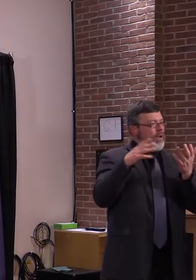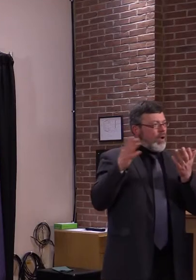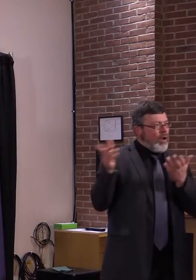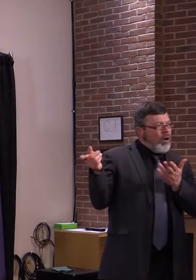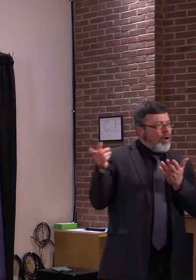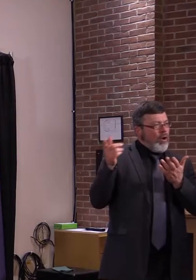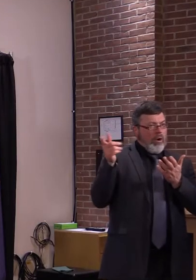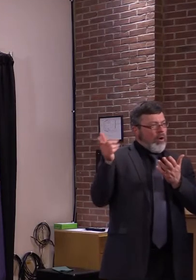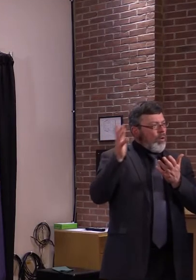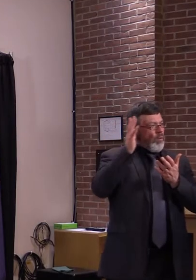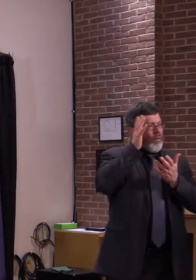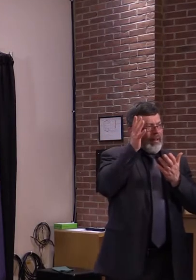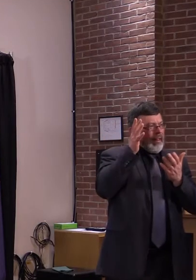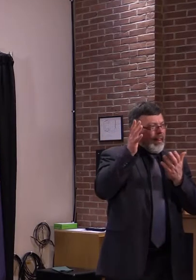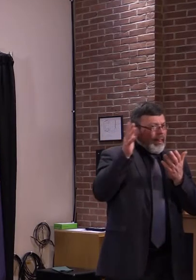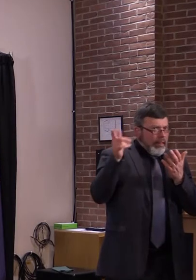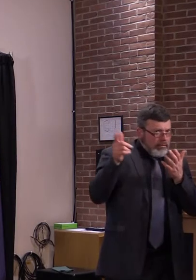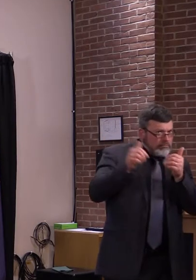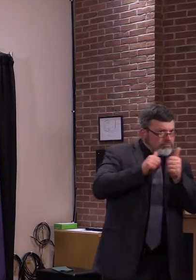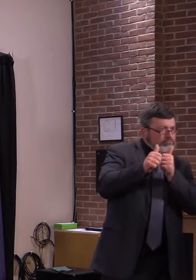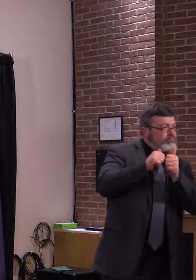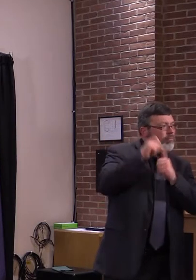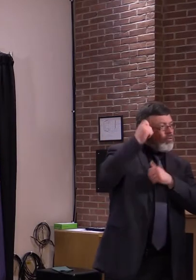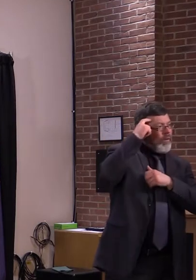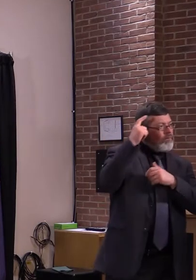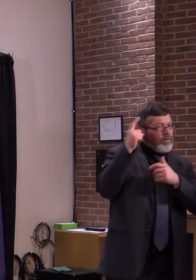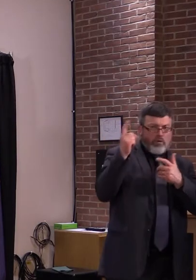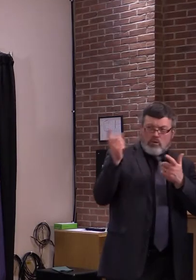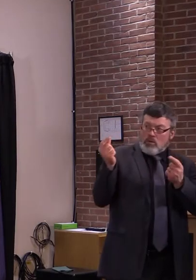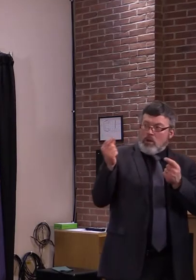not? I have not. For real? And